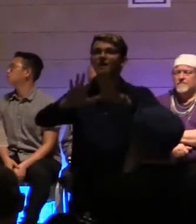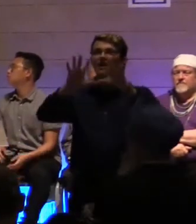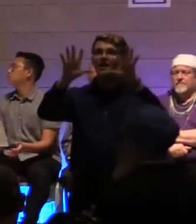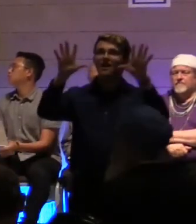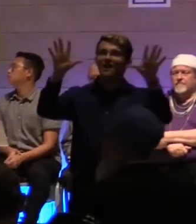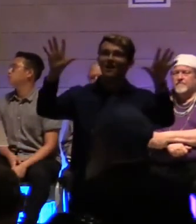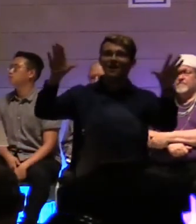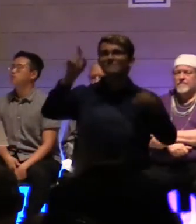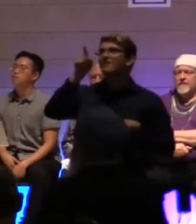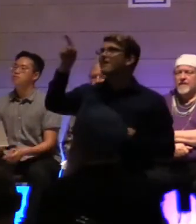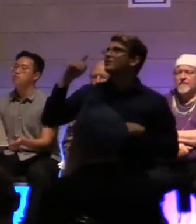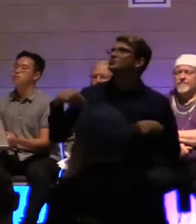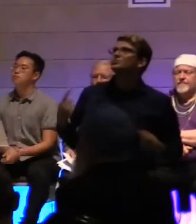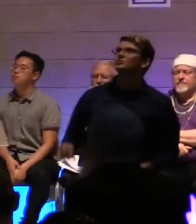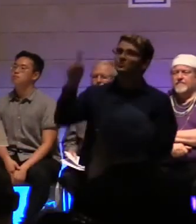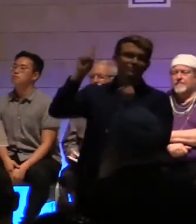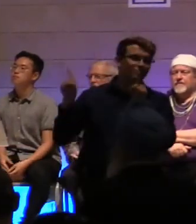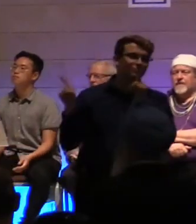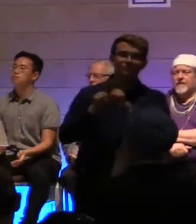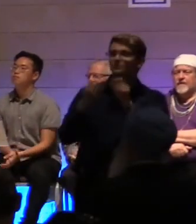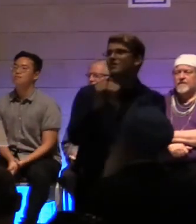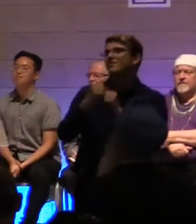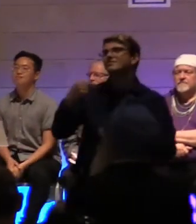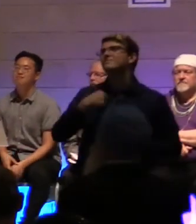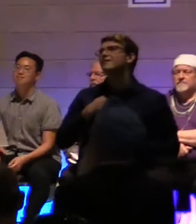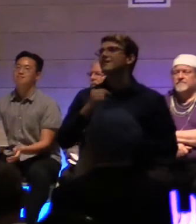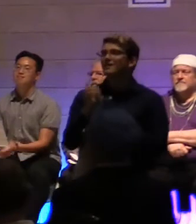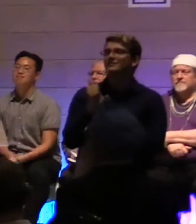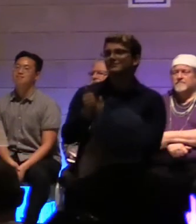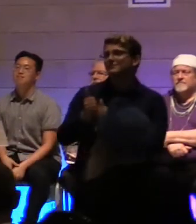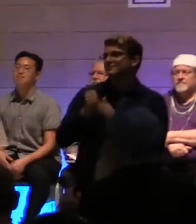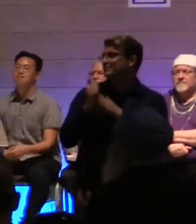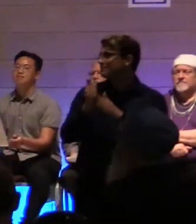through, he was there, and then he turned it.